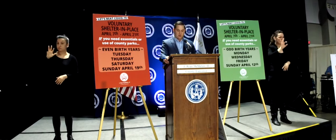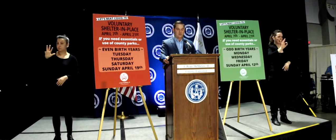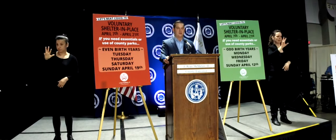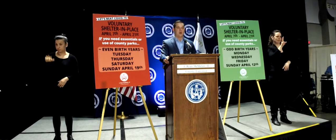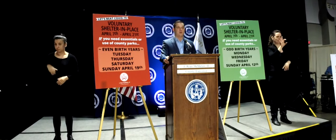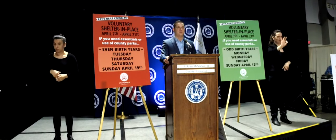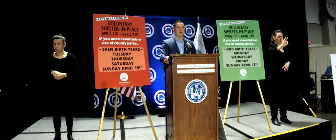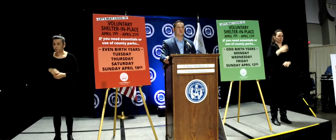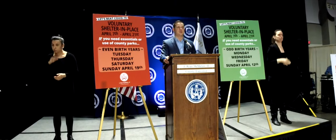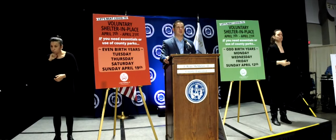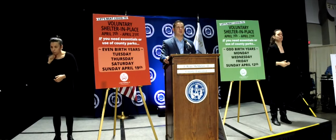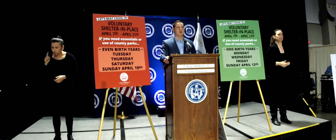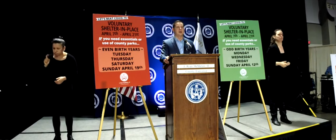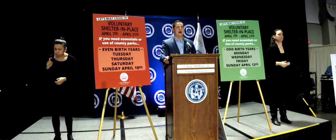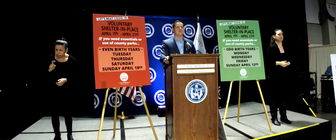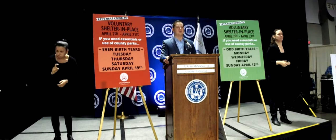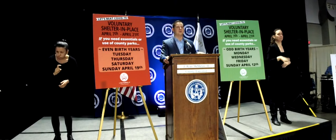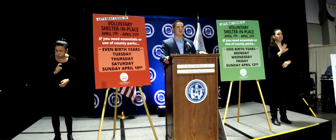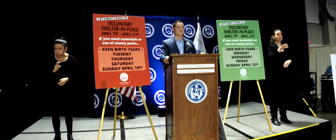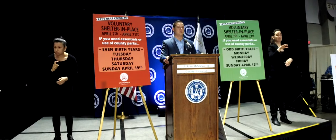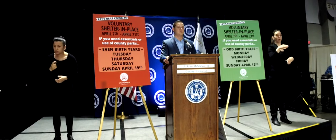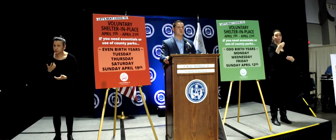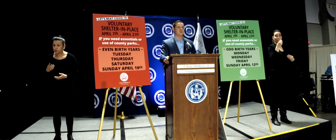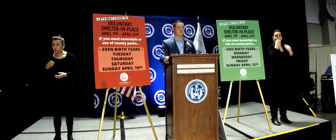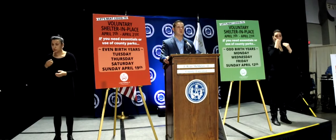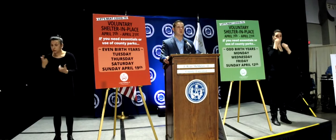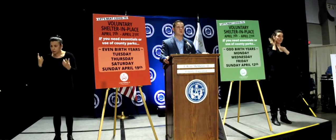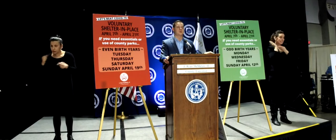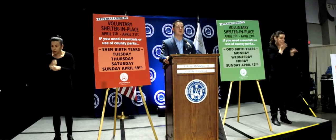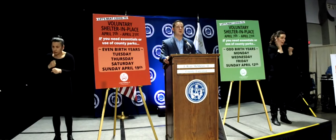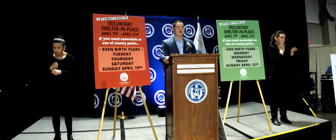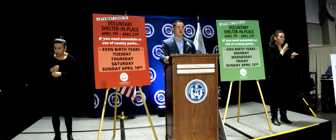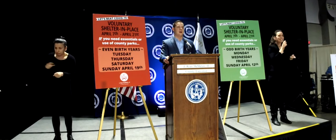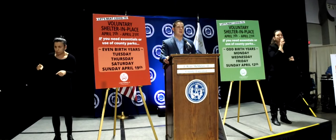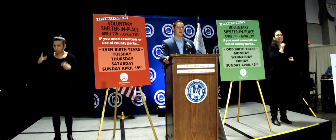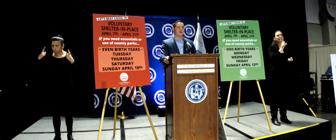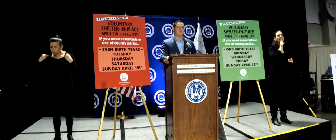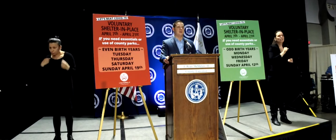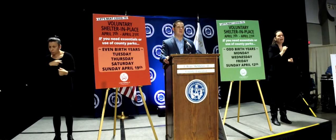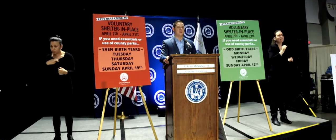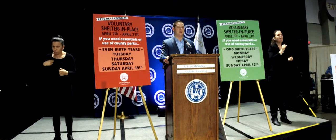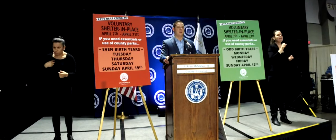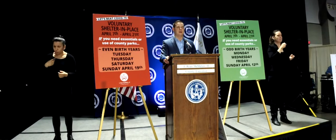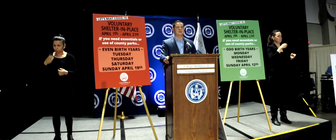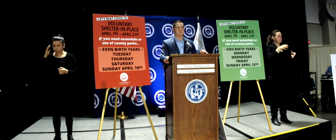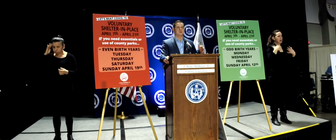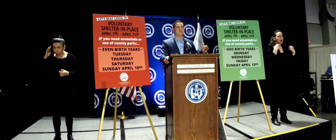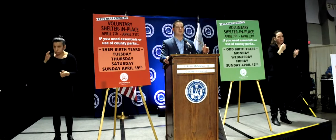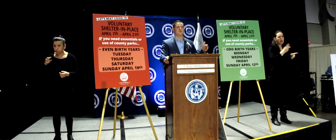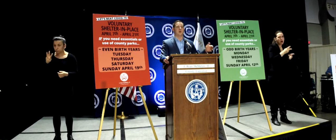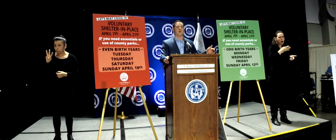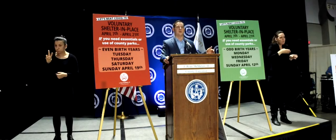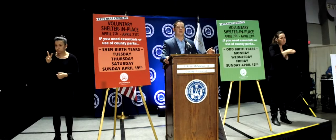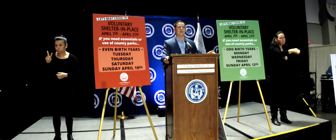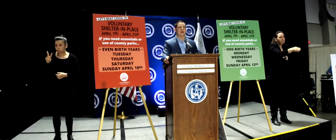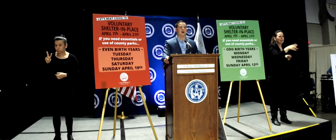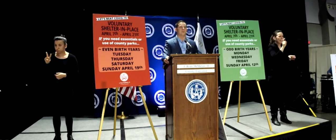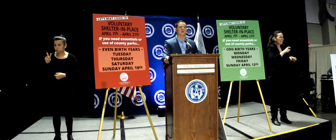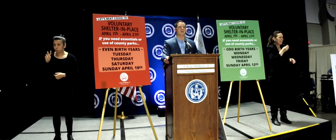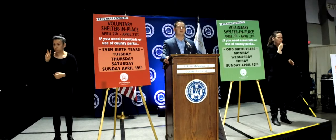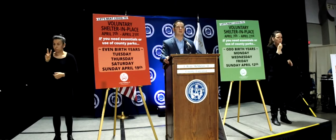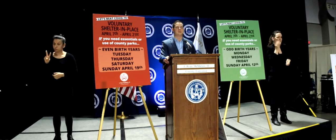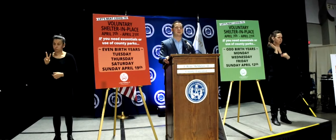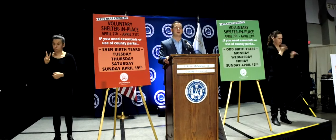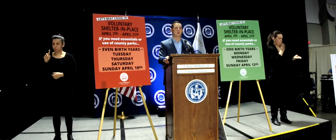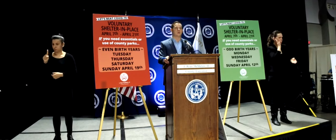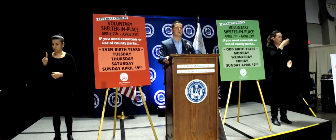315-218-1987. I want to thank all of our volunteers out delivering meals to individuals that have never been in this position before, where they need help,